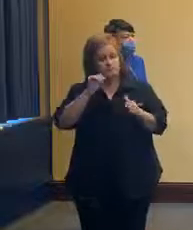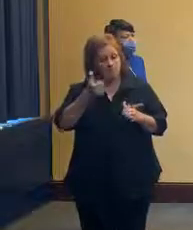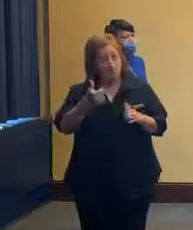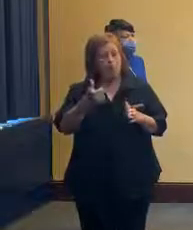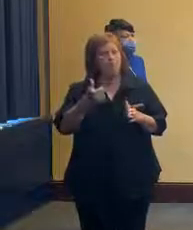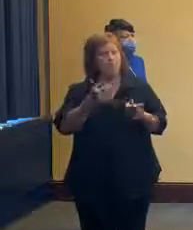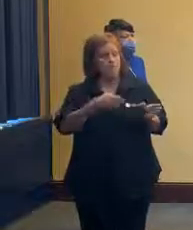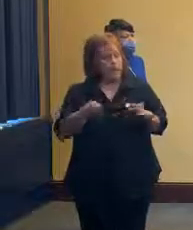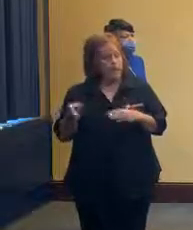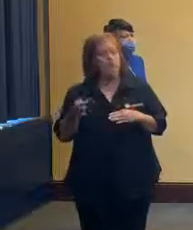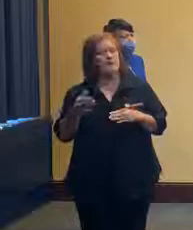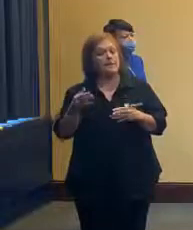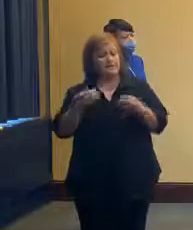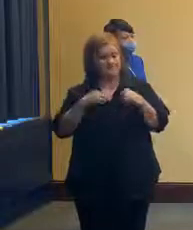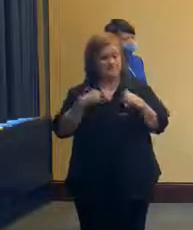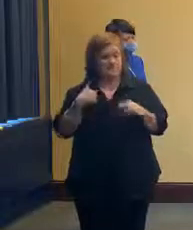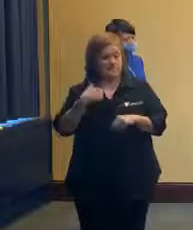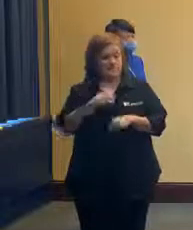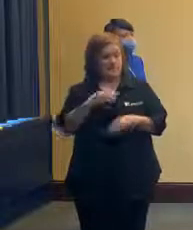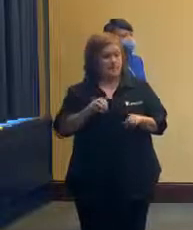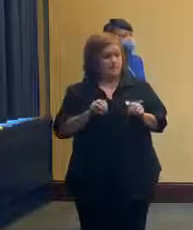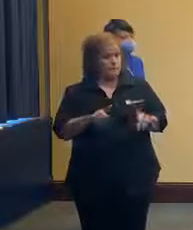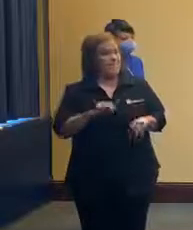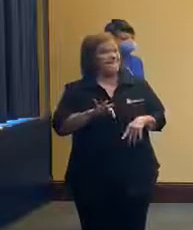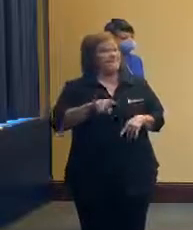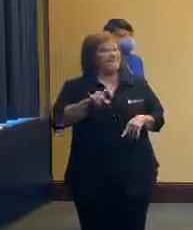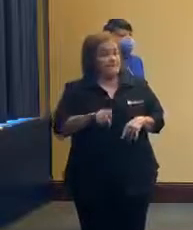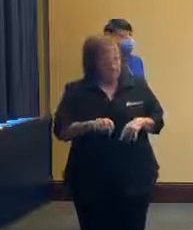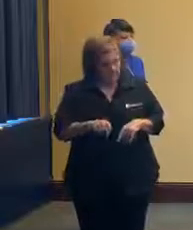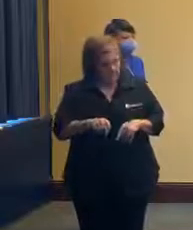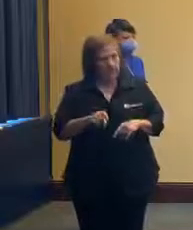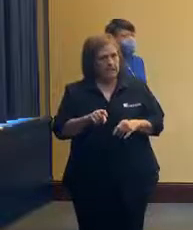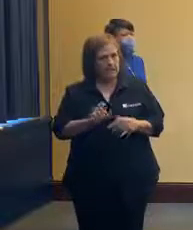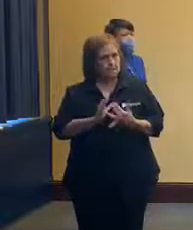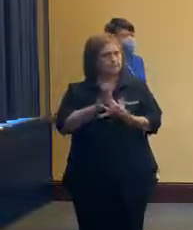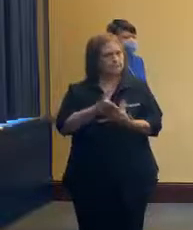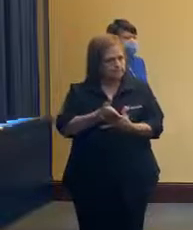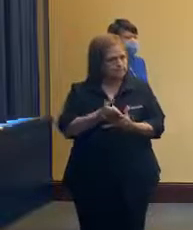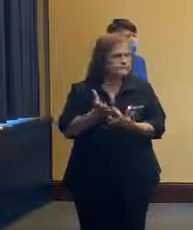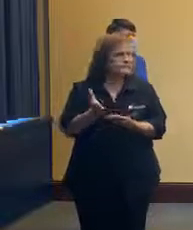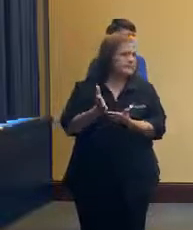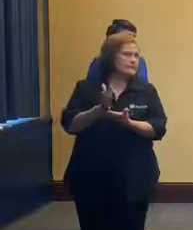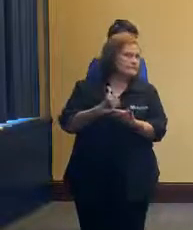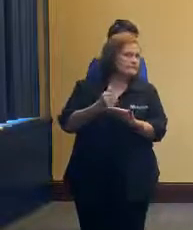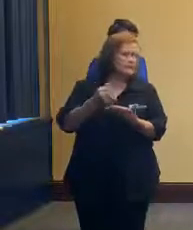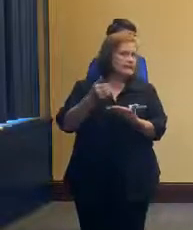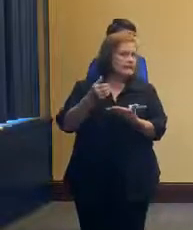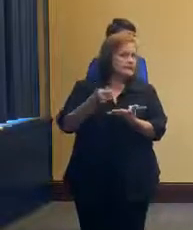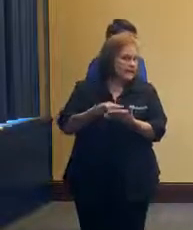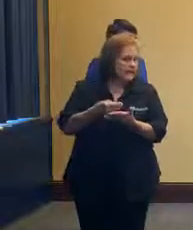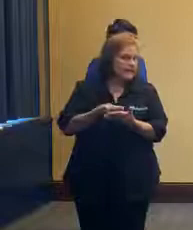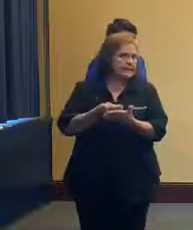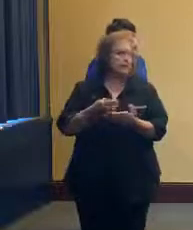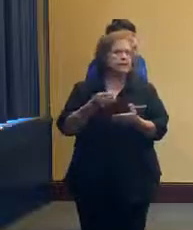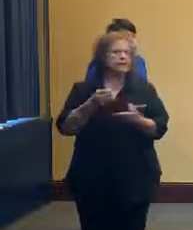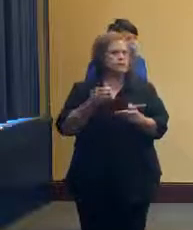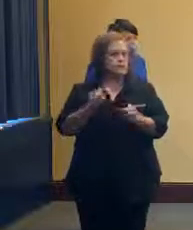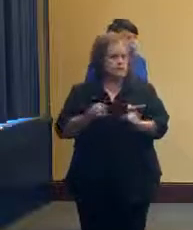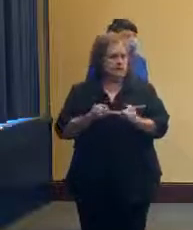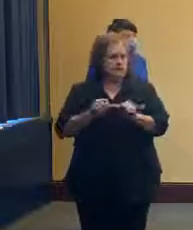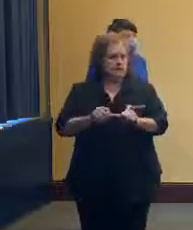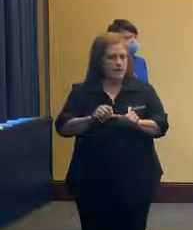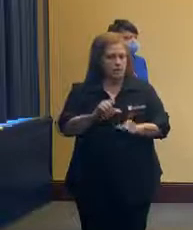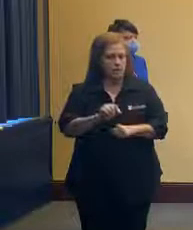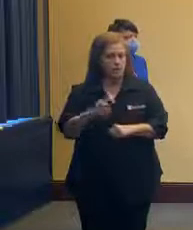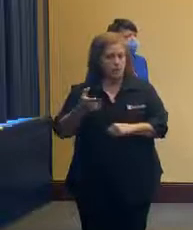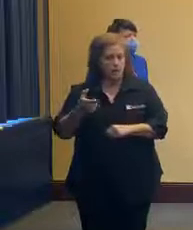allow us the opportunity, if needed, to create and inject an infusion of cash so that we can maintain the remainder of 2020, because